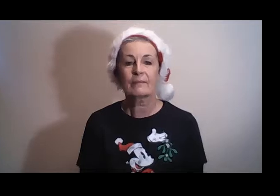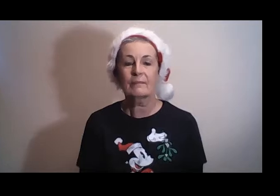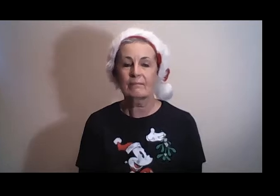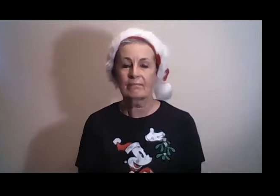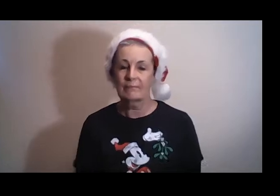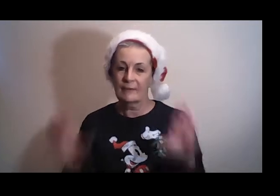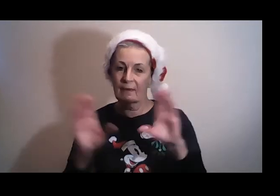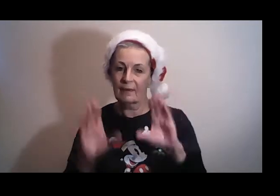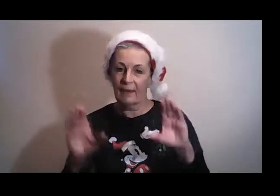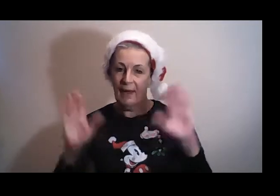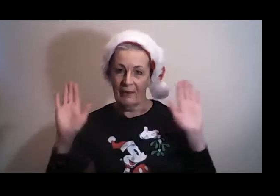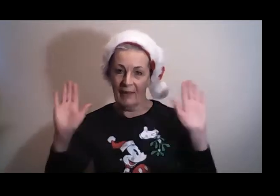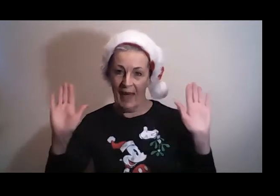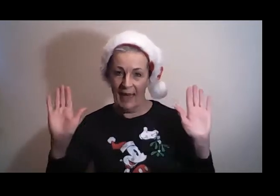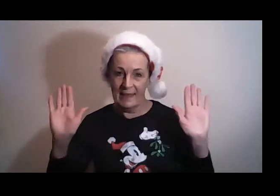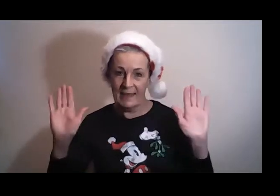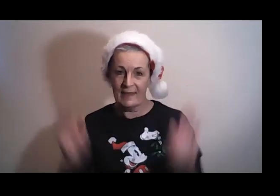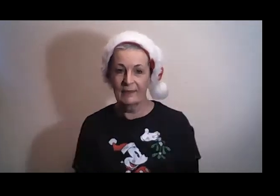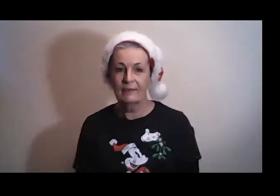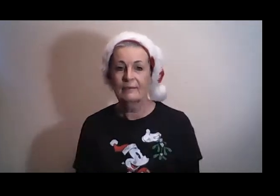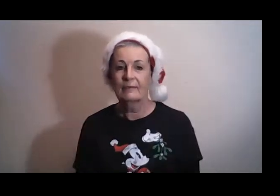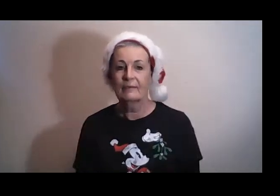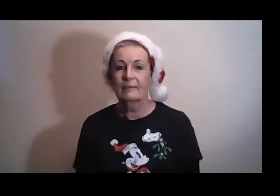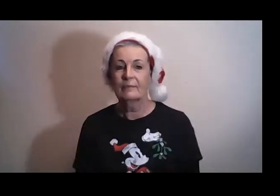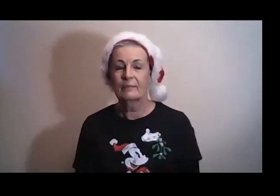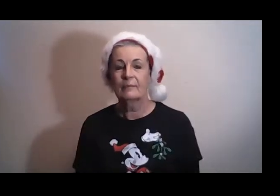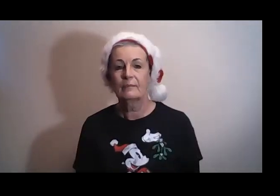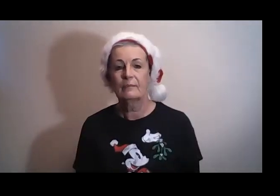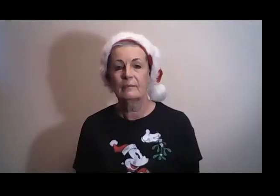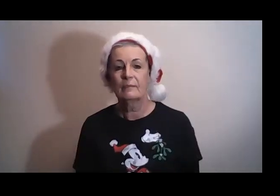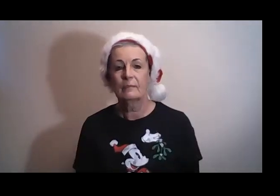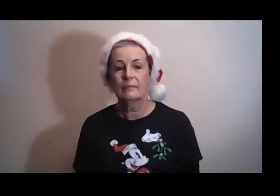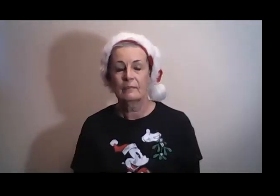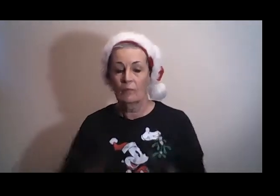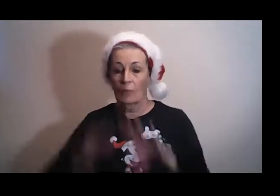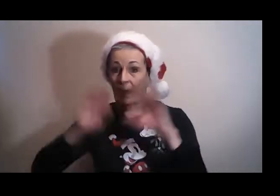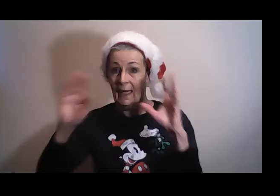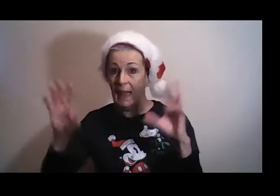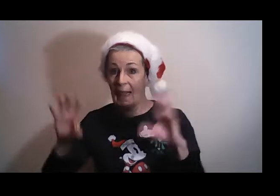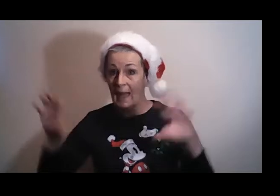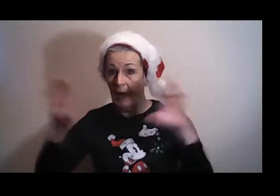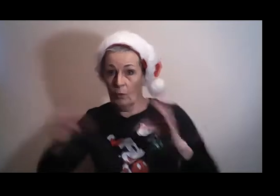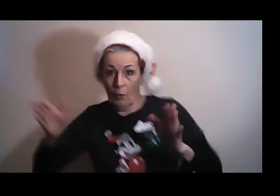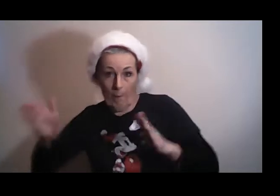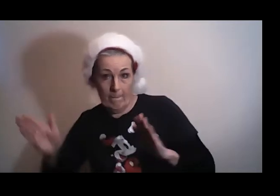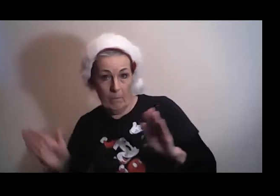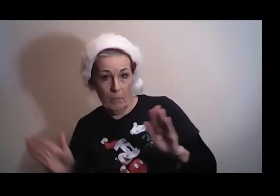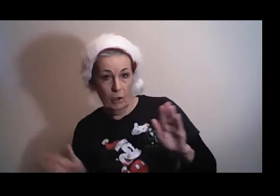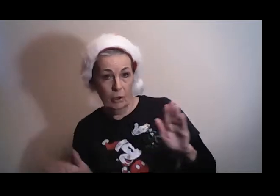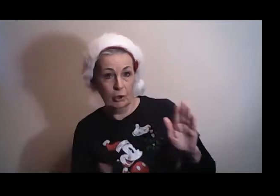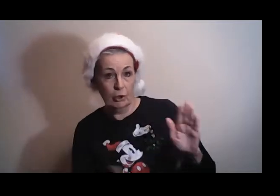hands, you're going to have one hand push the cloud underneath. Then that hand will go